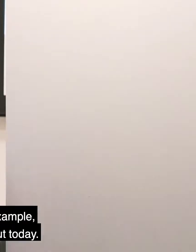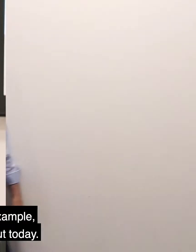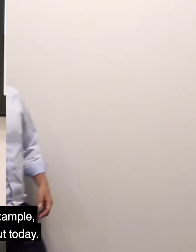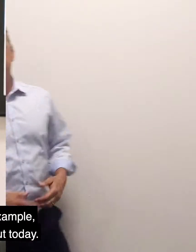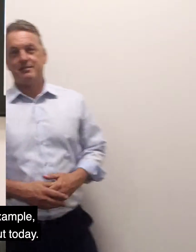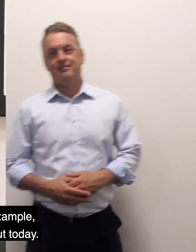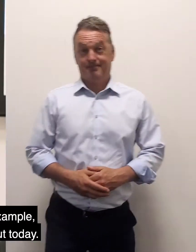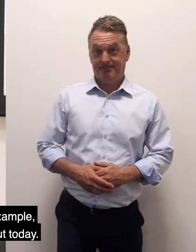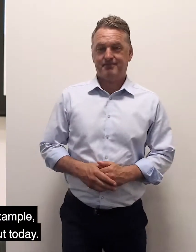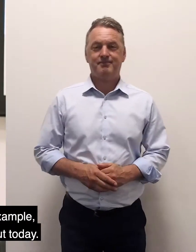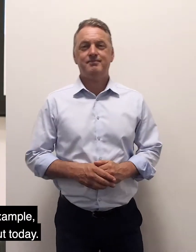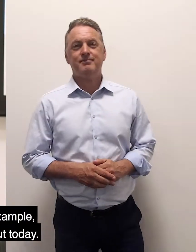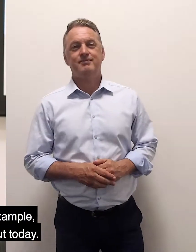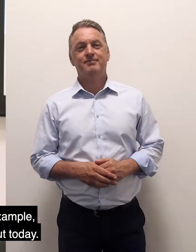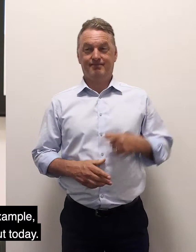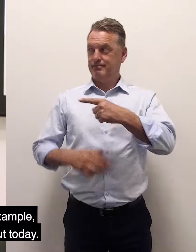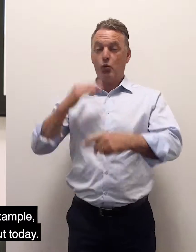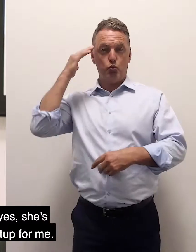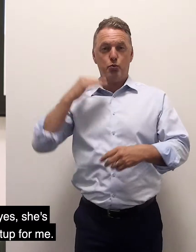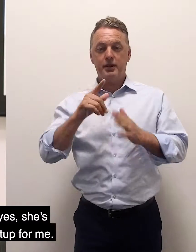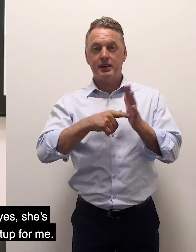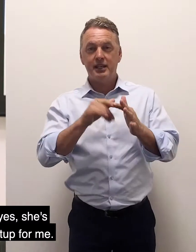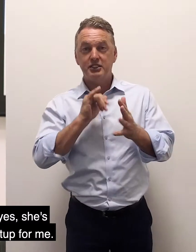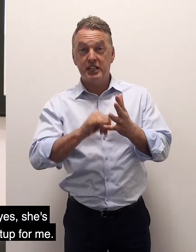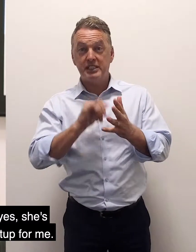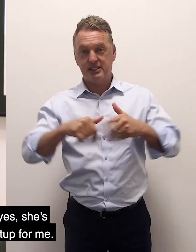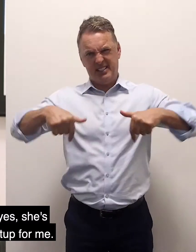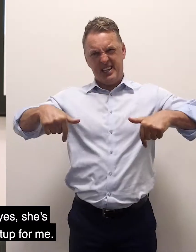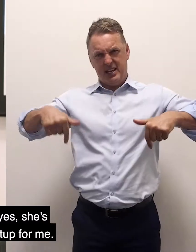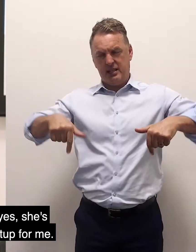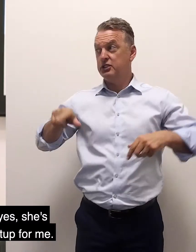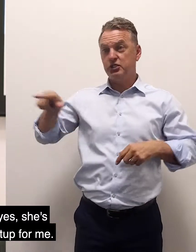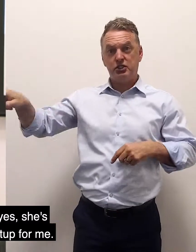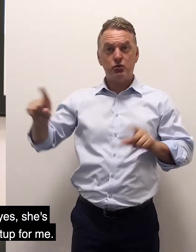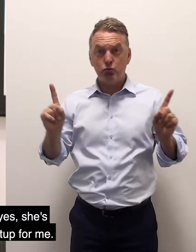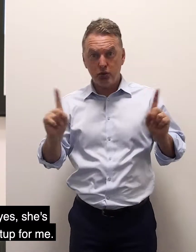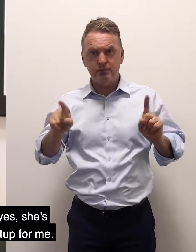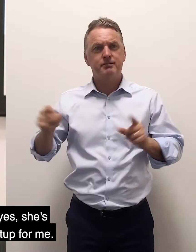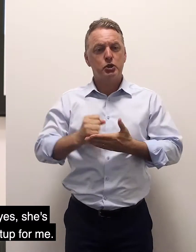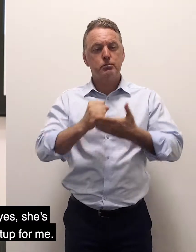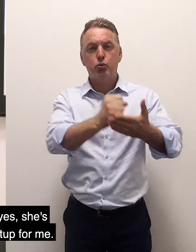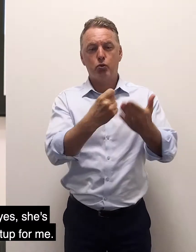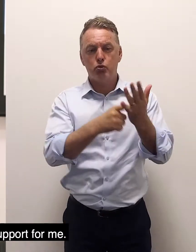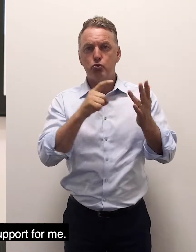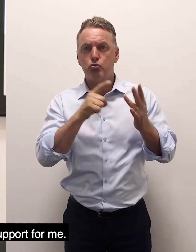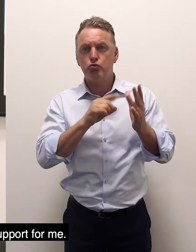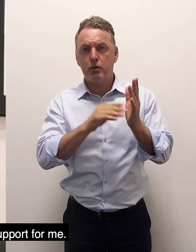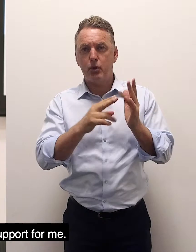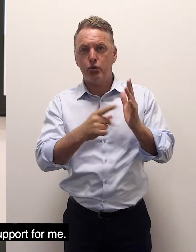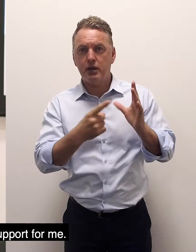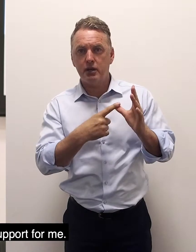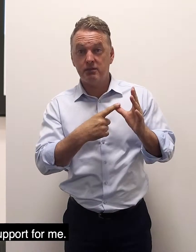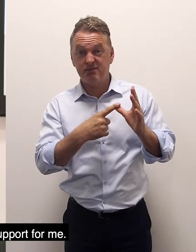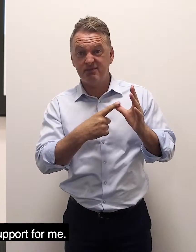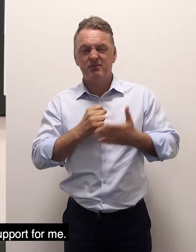So Jess, for example, is helping me out today. She's being my eyes. She's doing workshops set up for me. So Jess